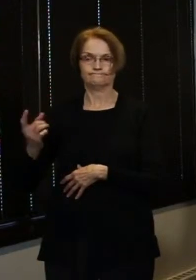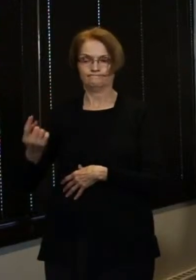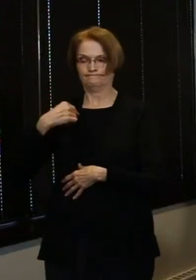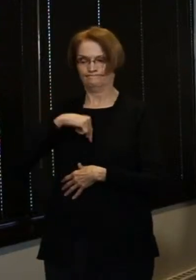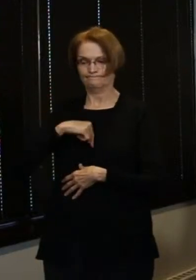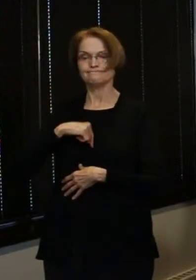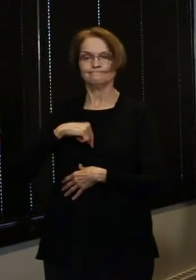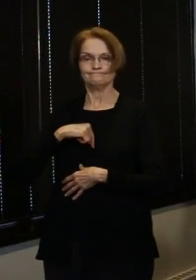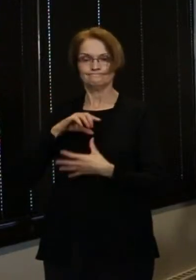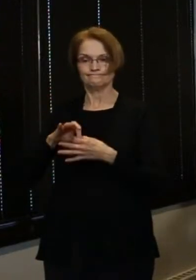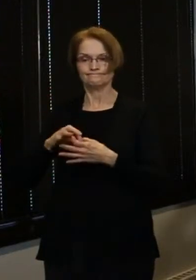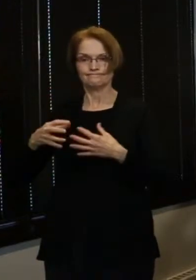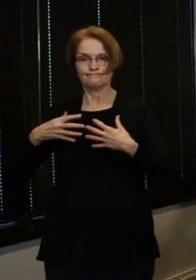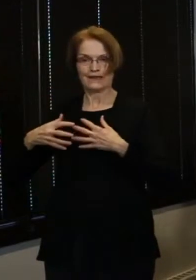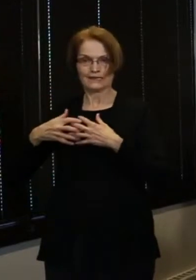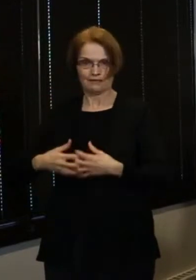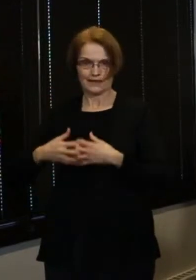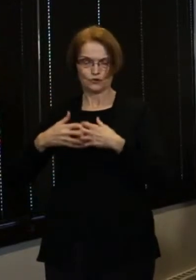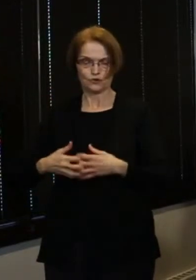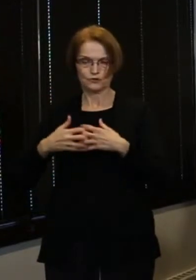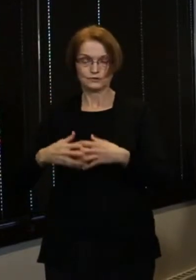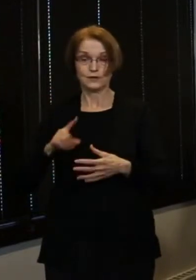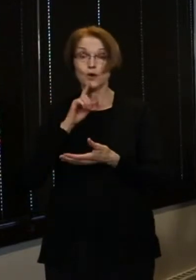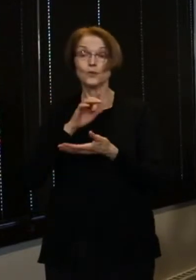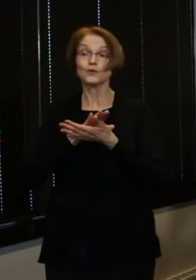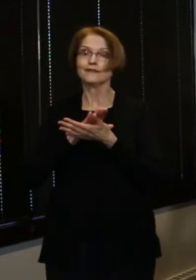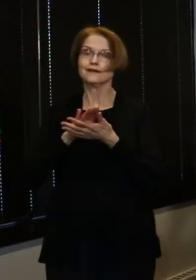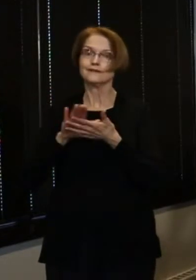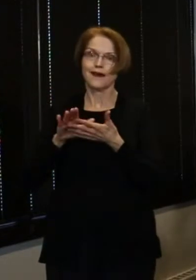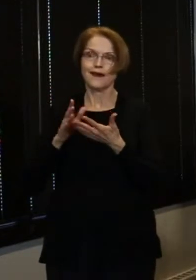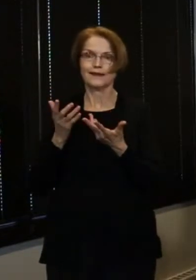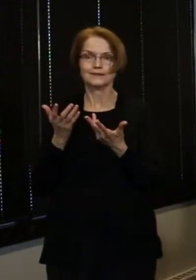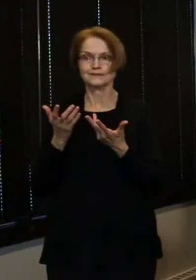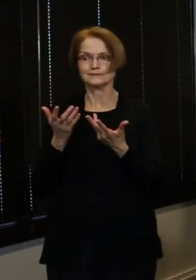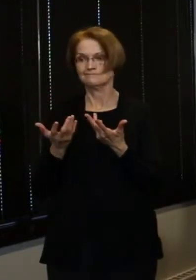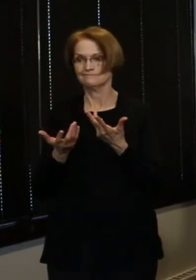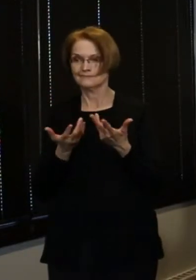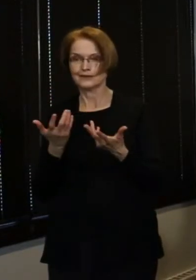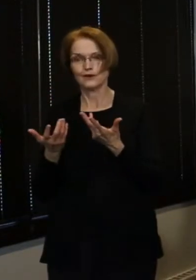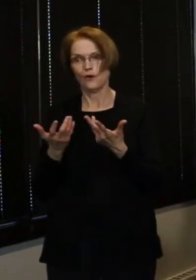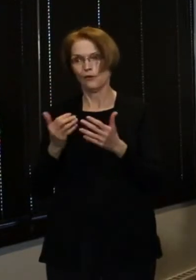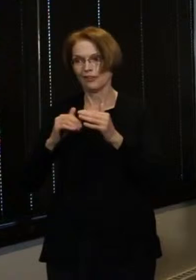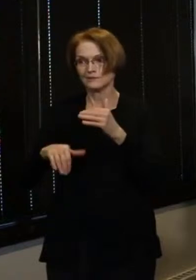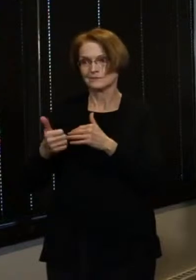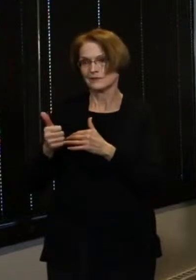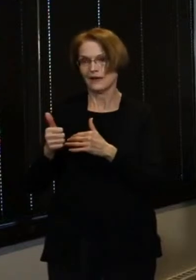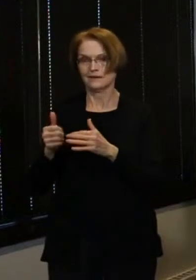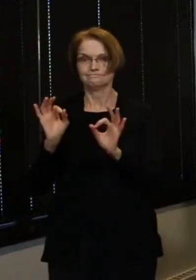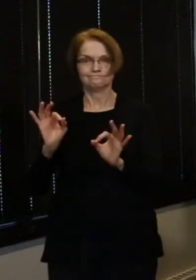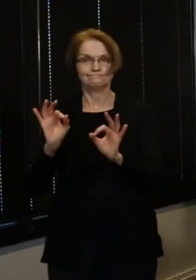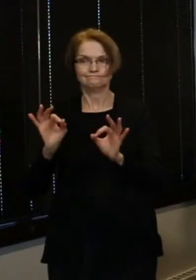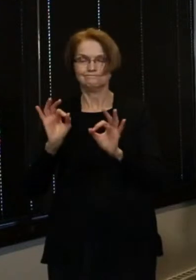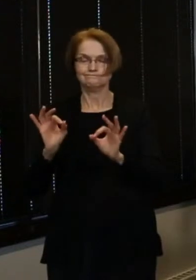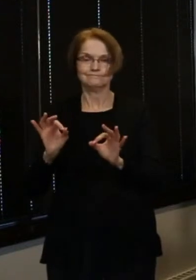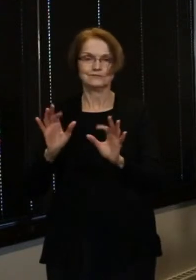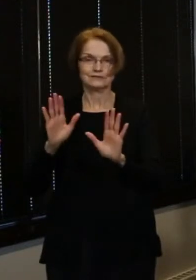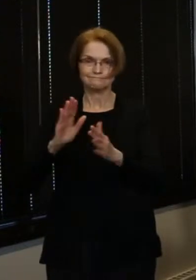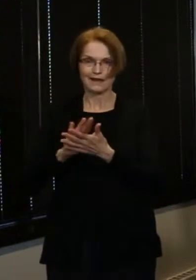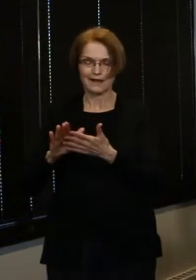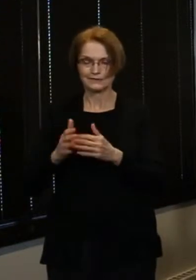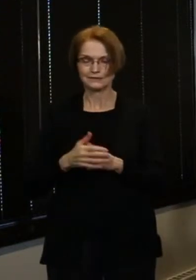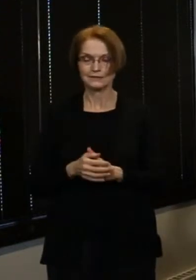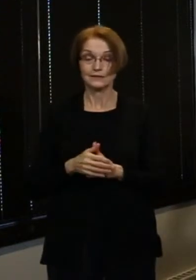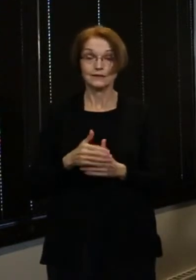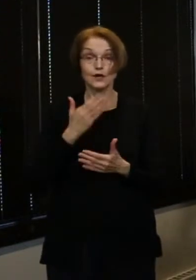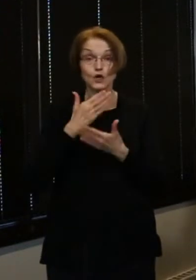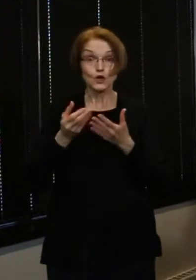patient on ventilators. So really nice to get down into those single-digit numbers. And of course, our good news